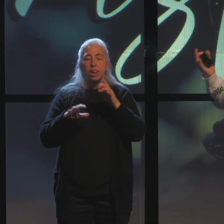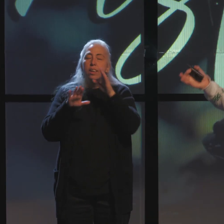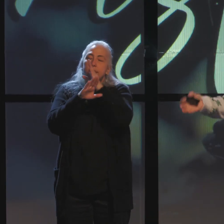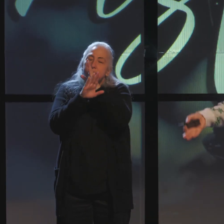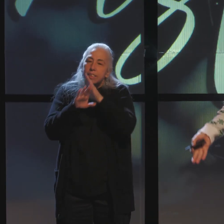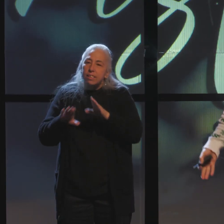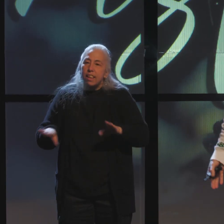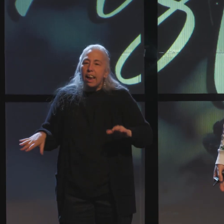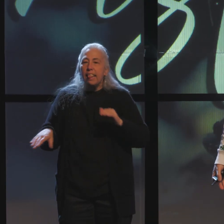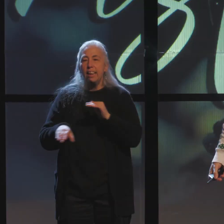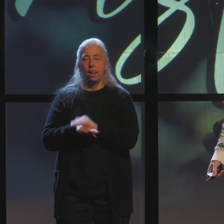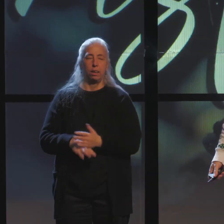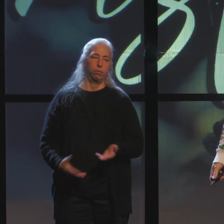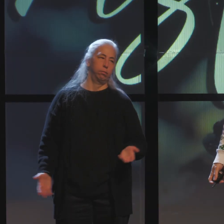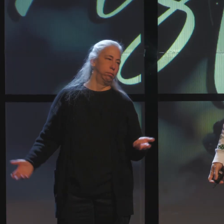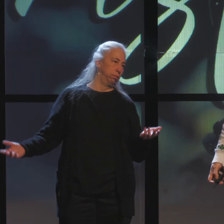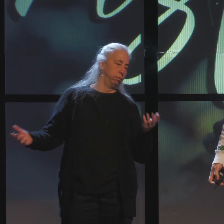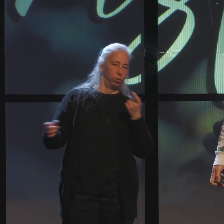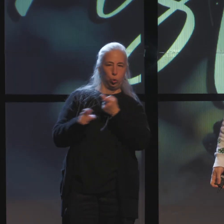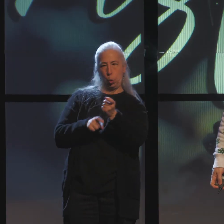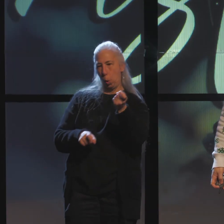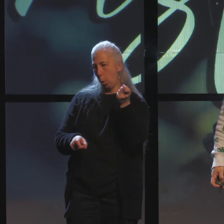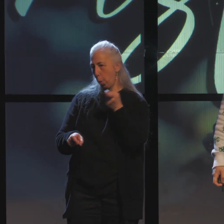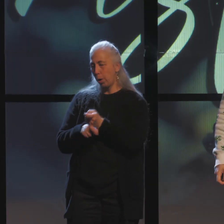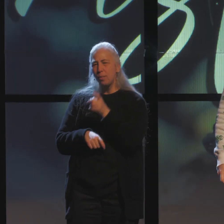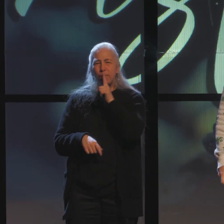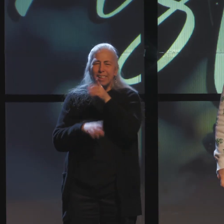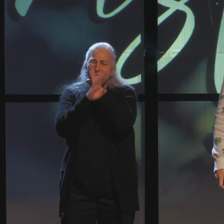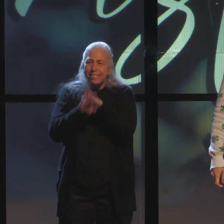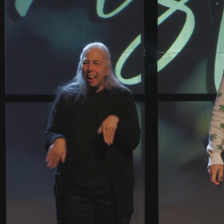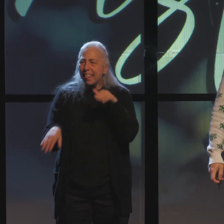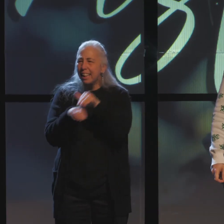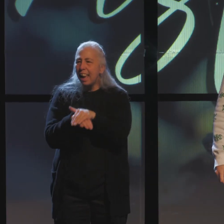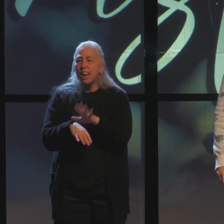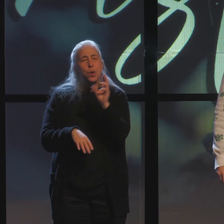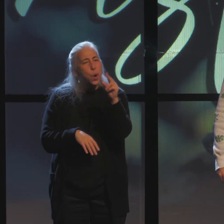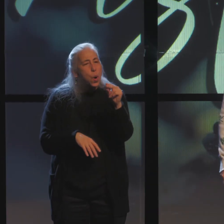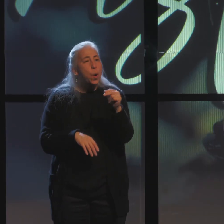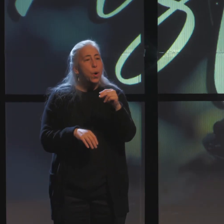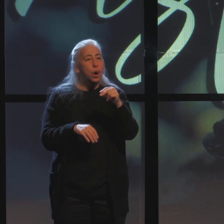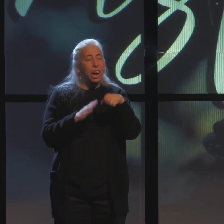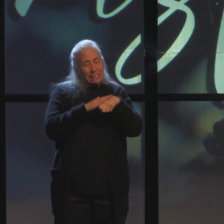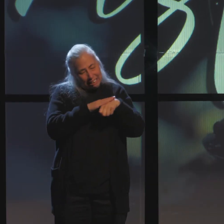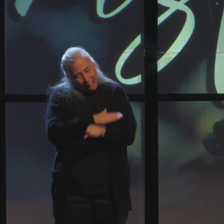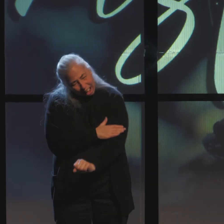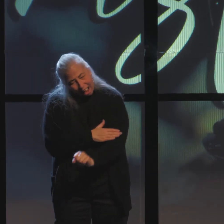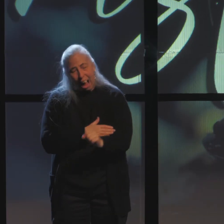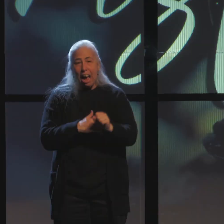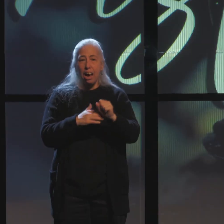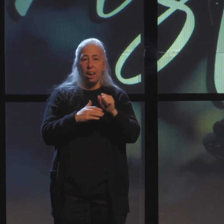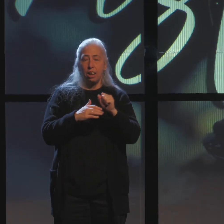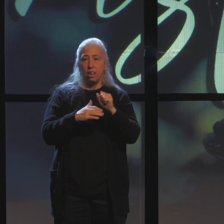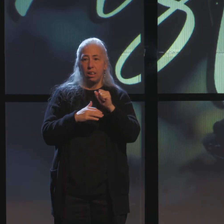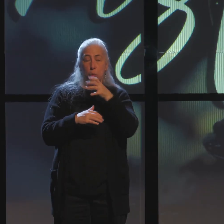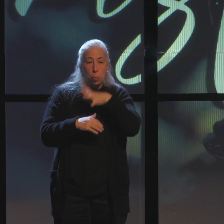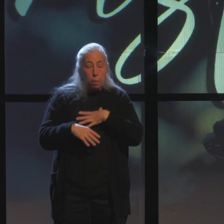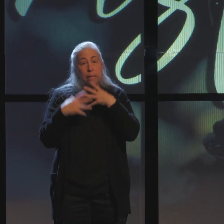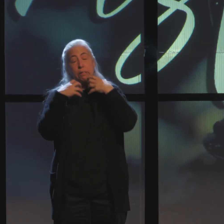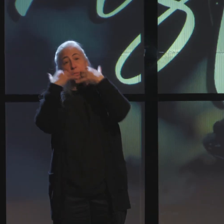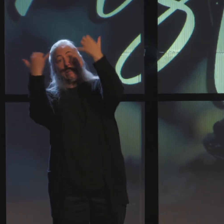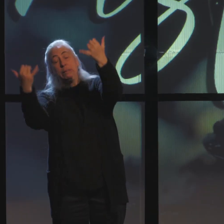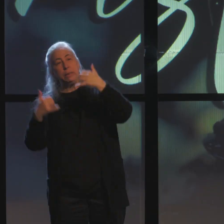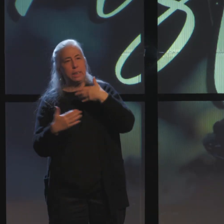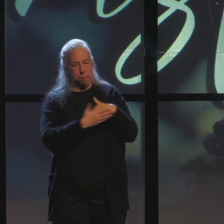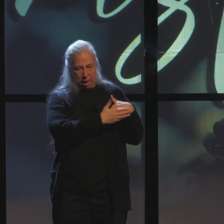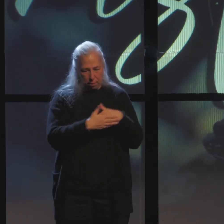the biggest joke ever. It wasn't a silent night. It was screaming in childbirth. There's babies screaming. How come